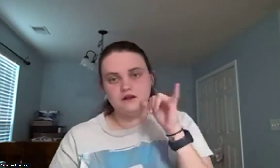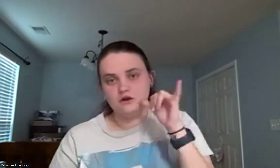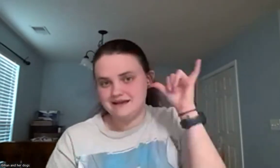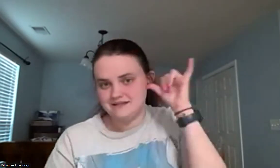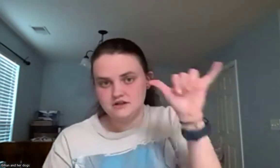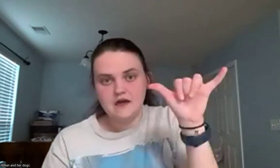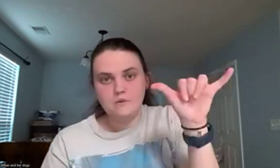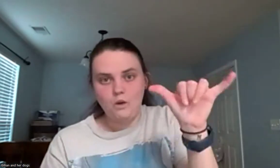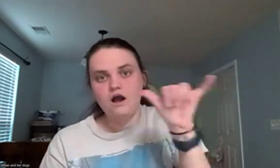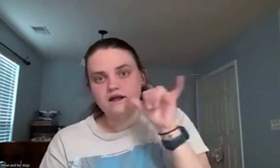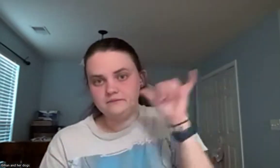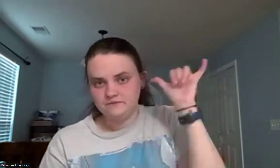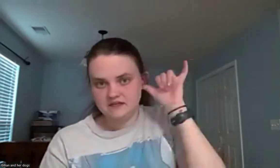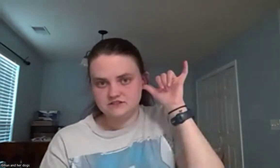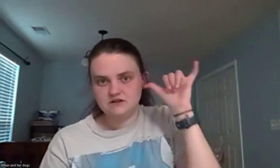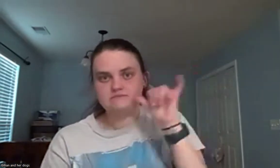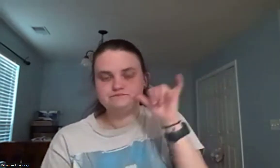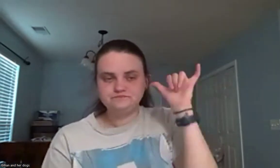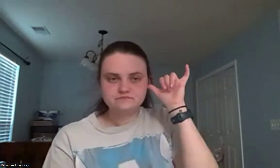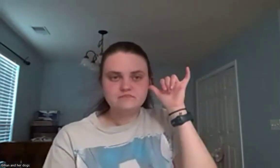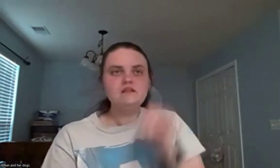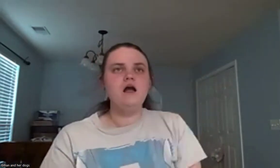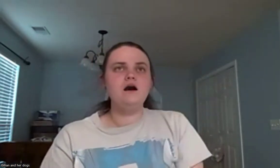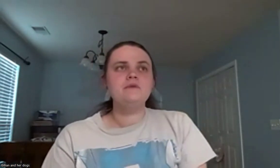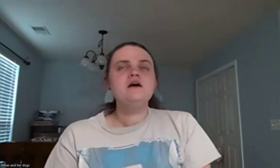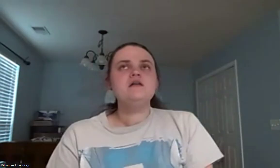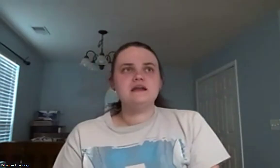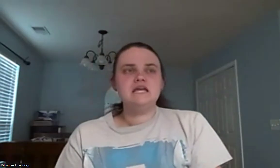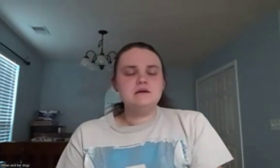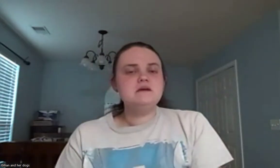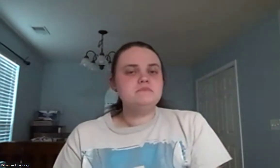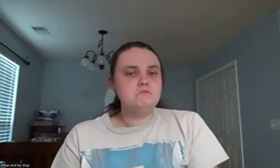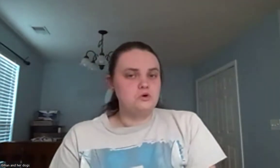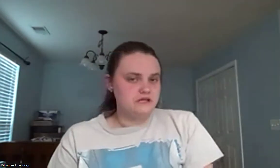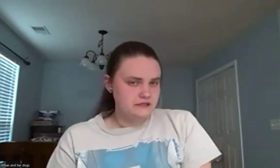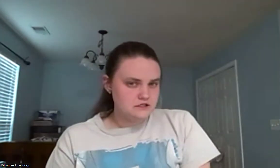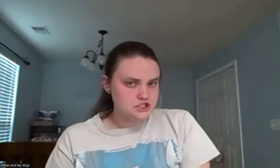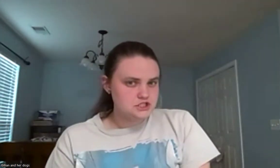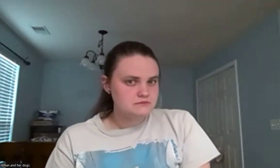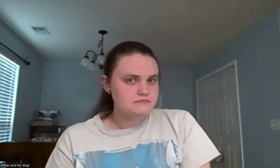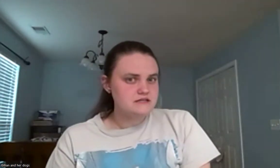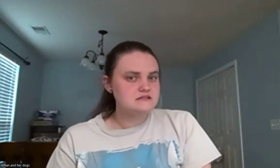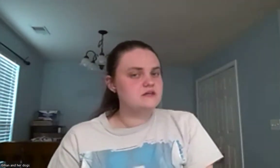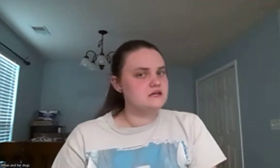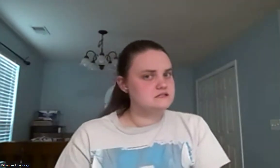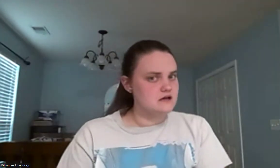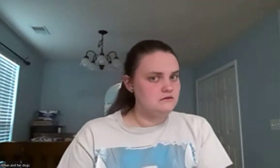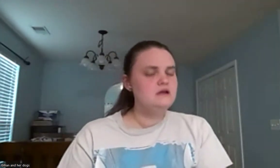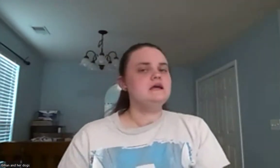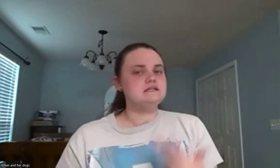our yesterday, that Y, yesterday. That can be a bit more English based than ASL. It is